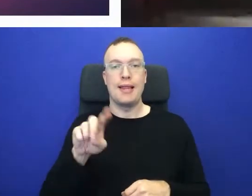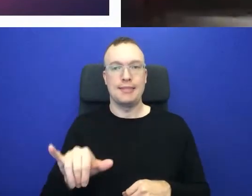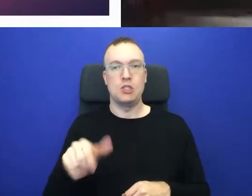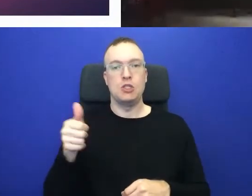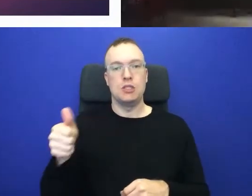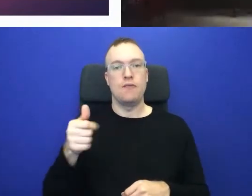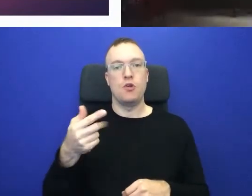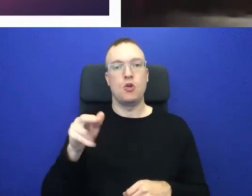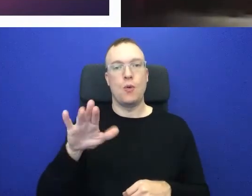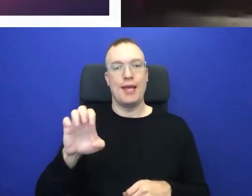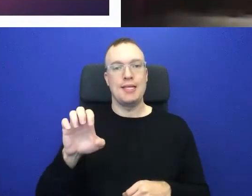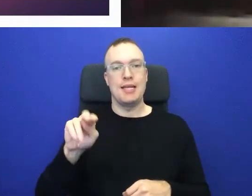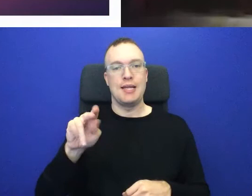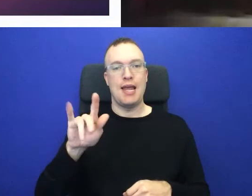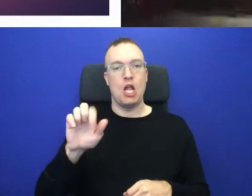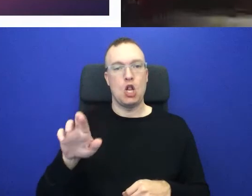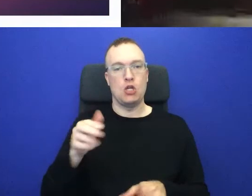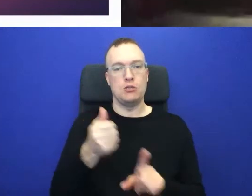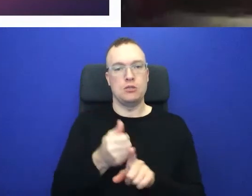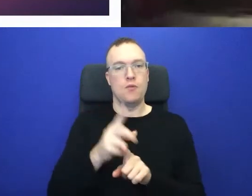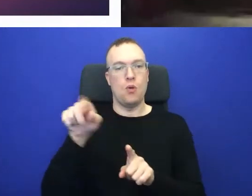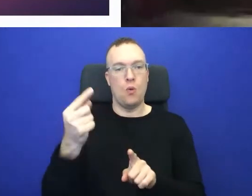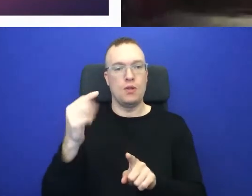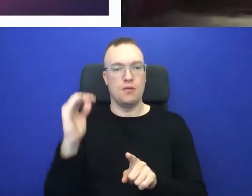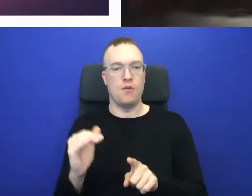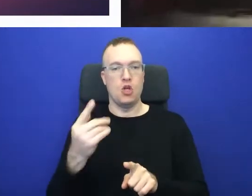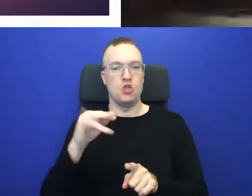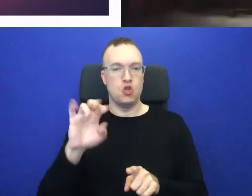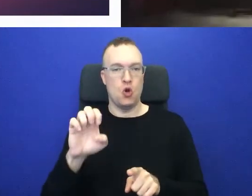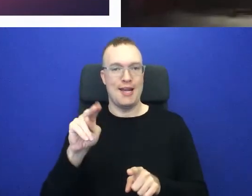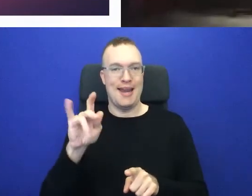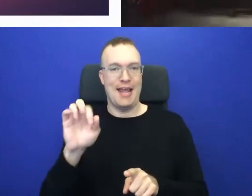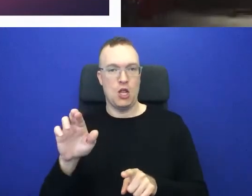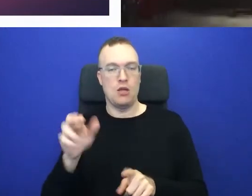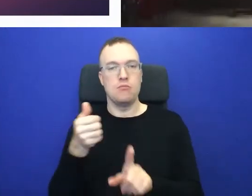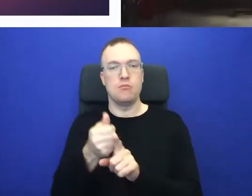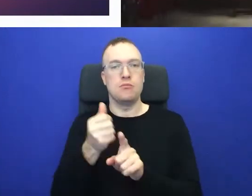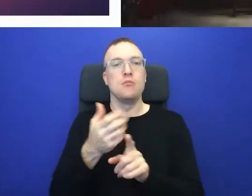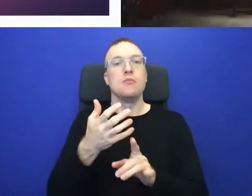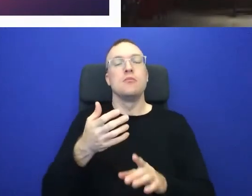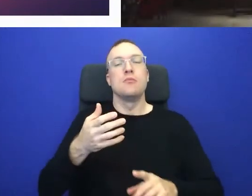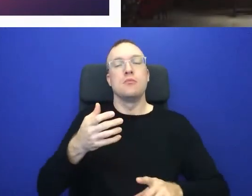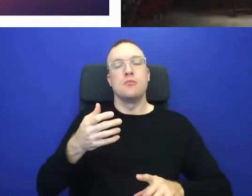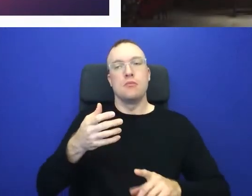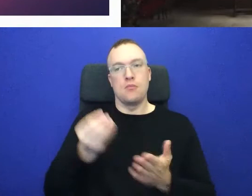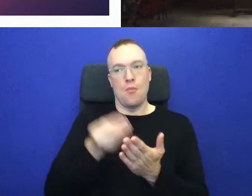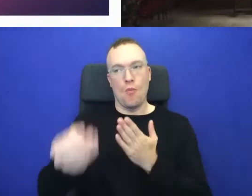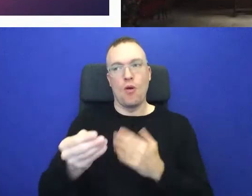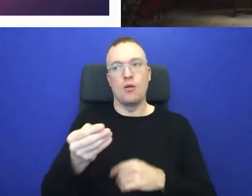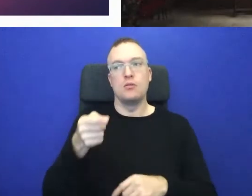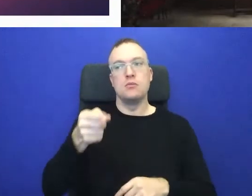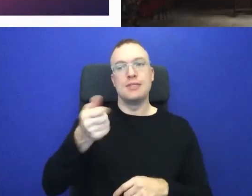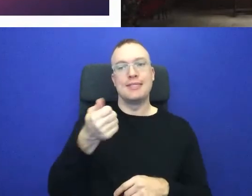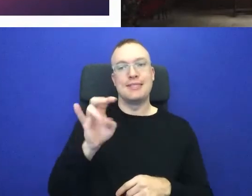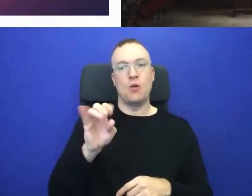Grace Naylor, who's the only child of George Naylor, who was a widower who purchased Hurstmonceux in 1708. Grace